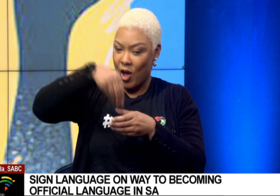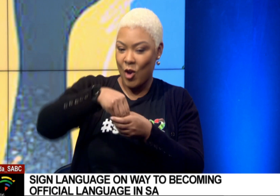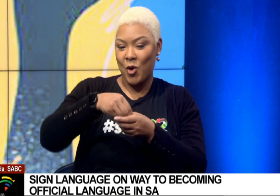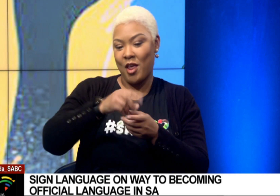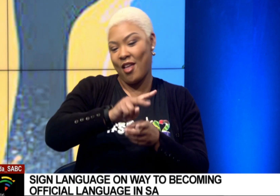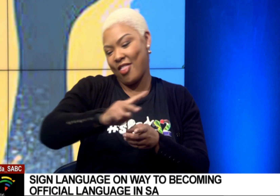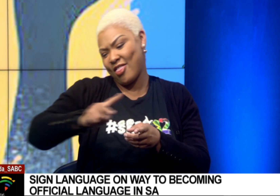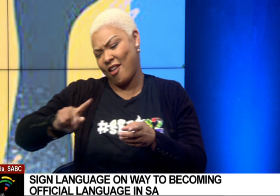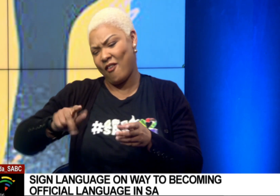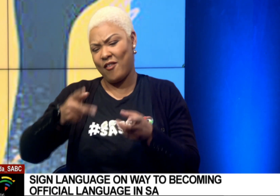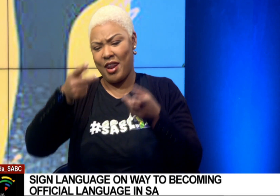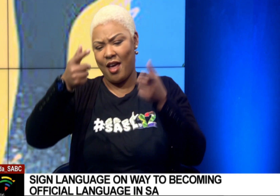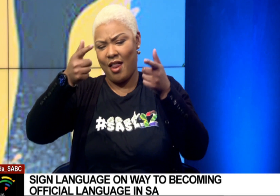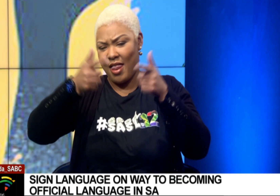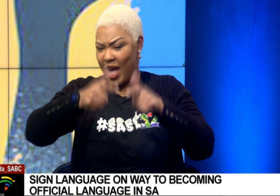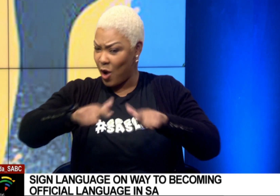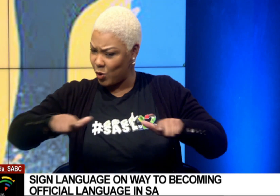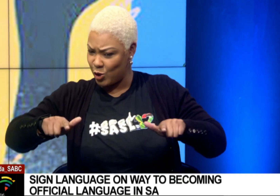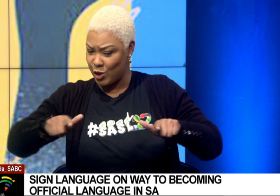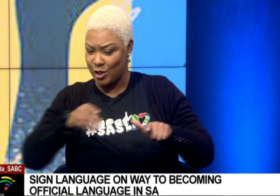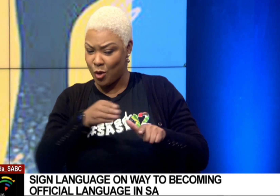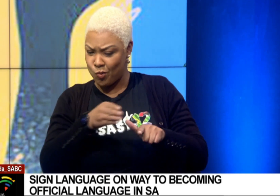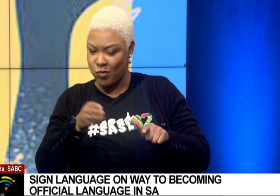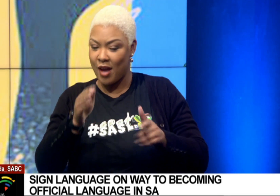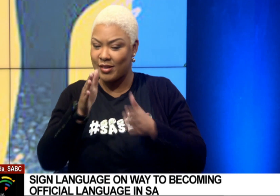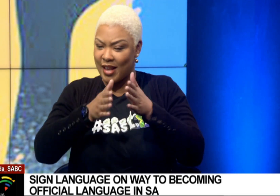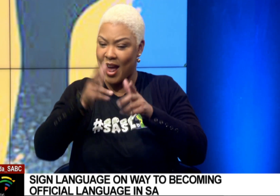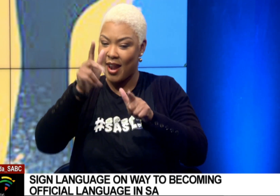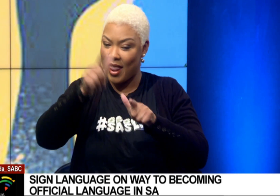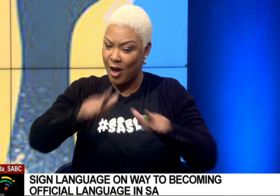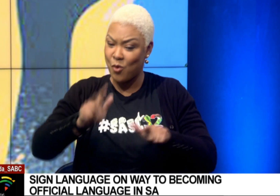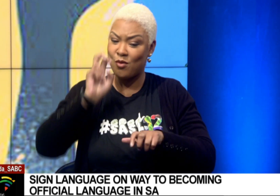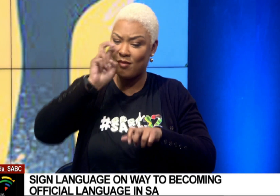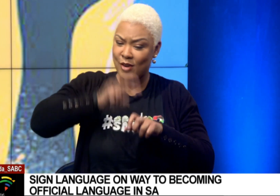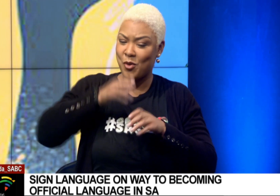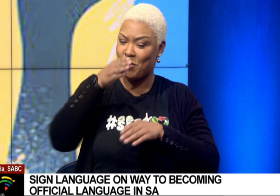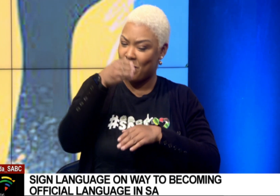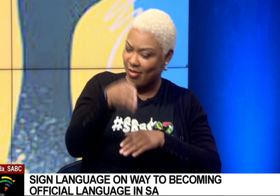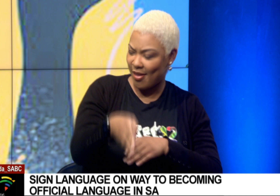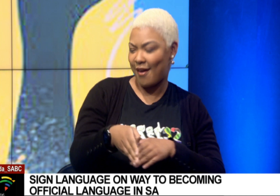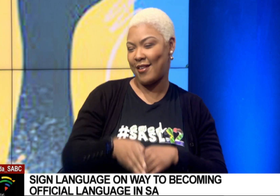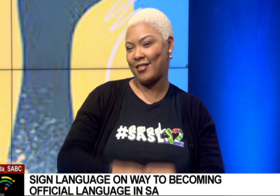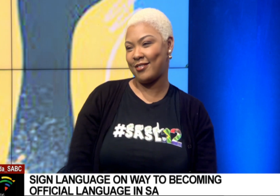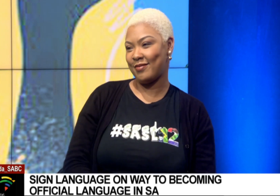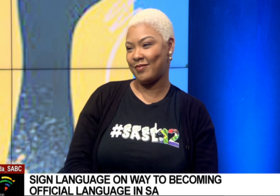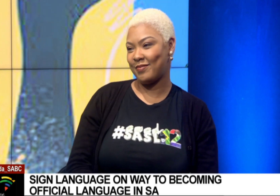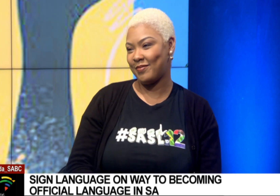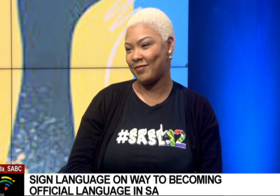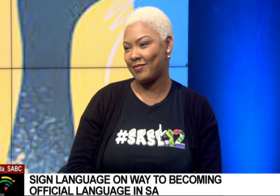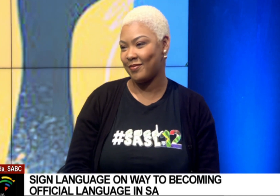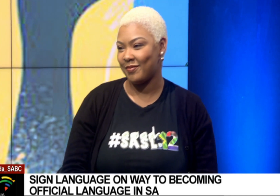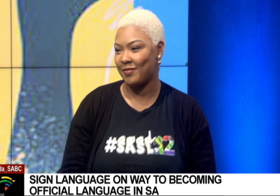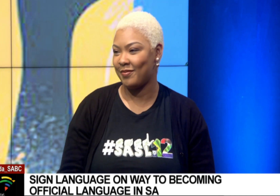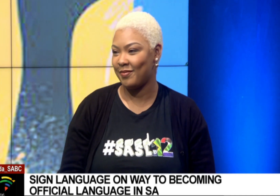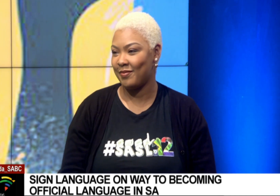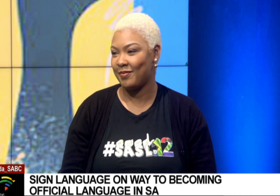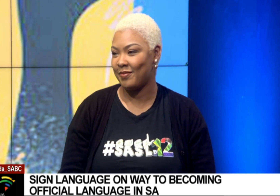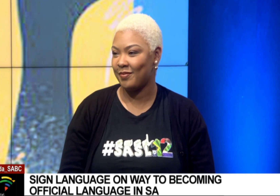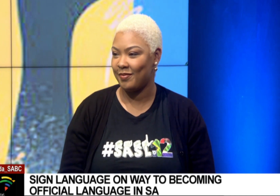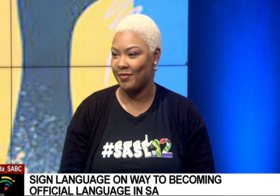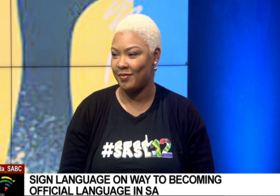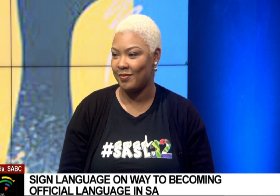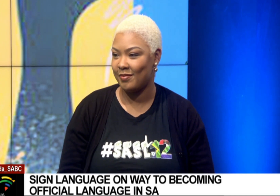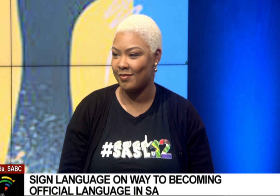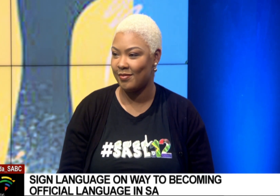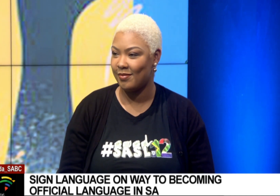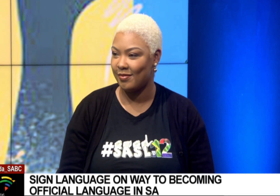that's why the 18th Amendment Bill has also been out there for people to make sure that they comment and put their input so that